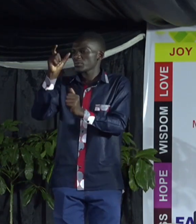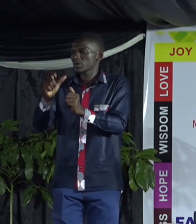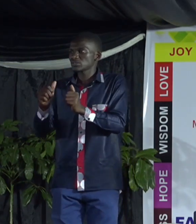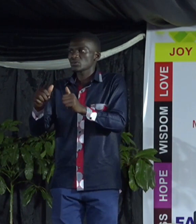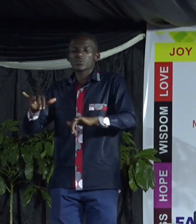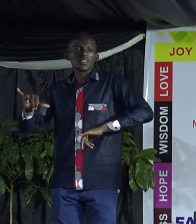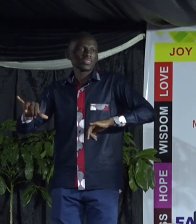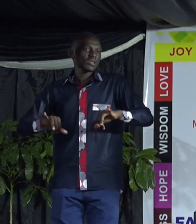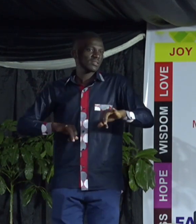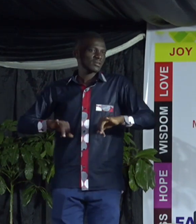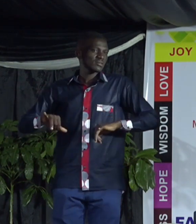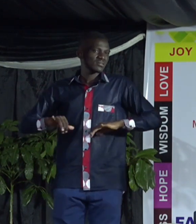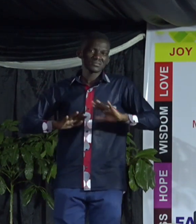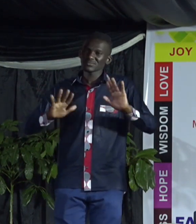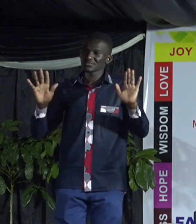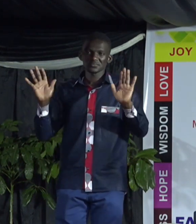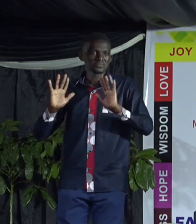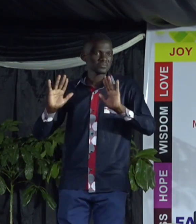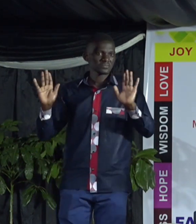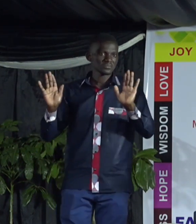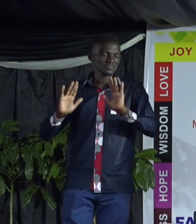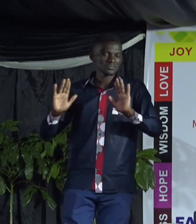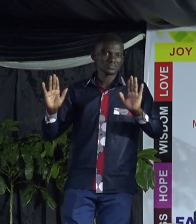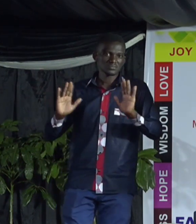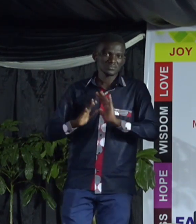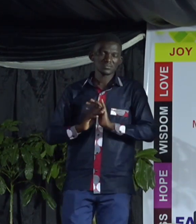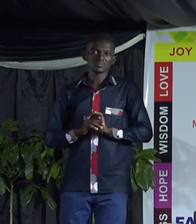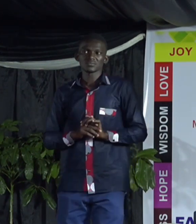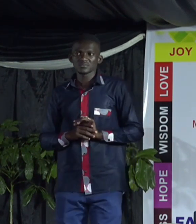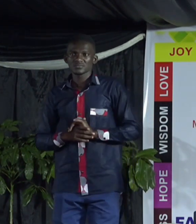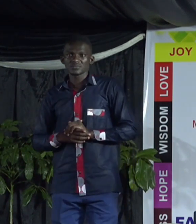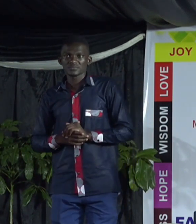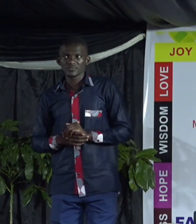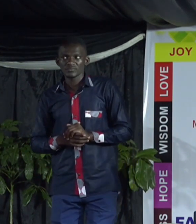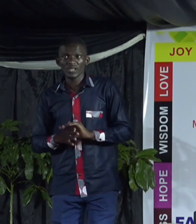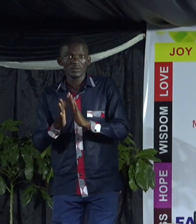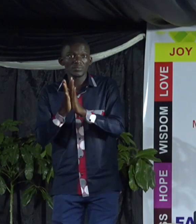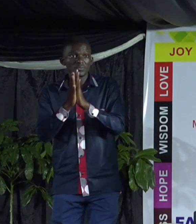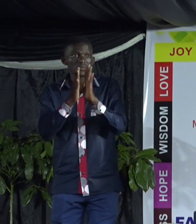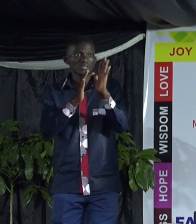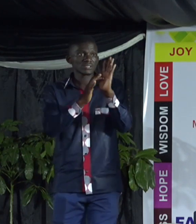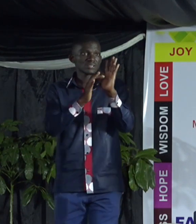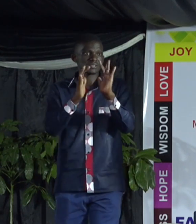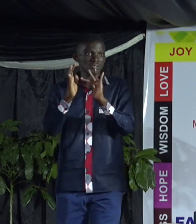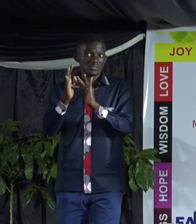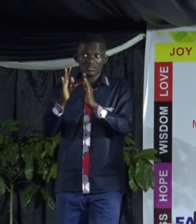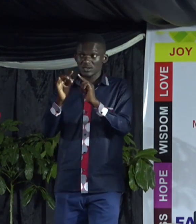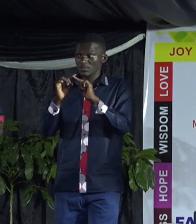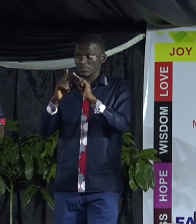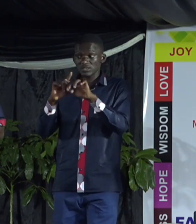leaders. No leader wants to work with a proud person. Yes, yebaziwe. Praise be to Jesus.